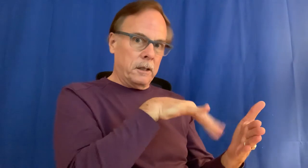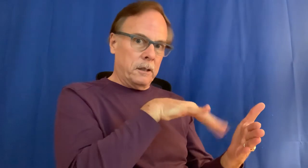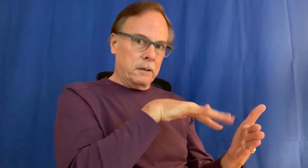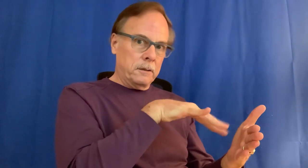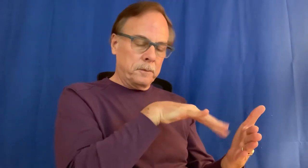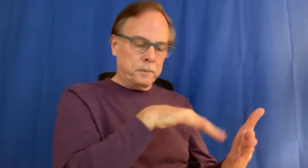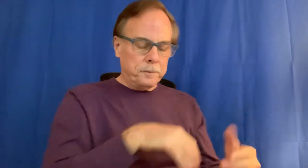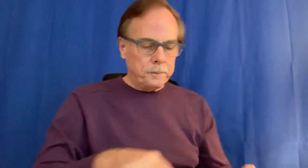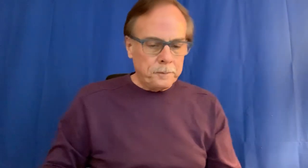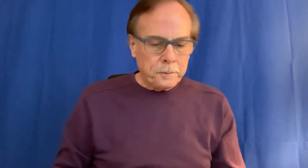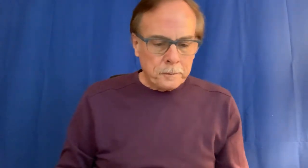studying.